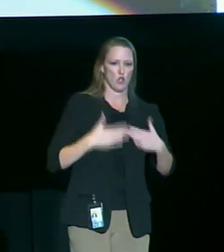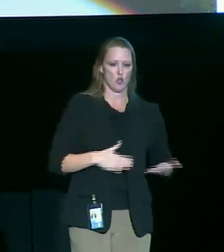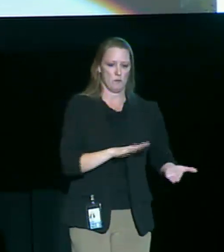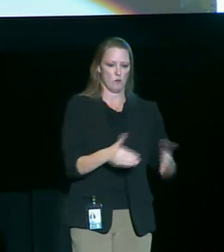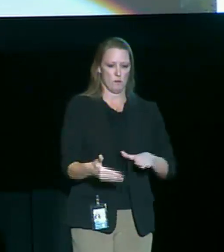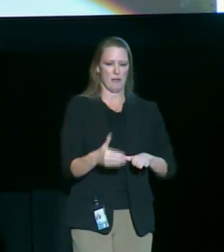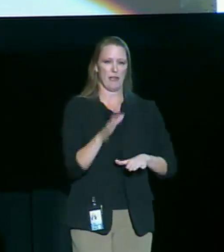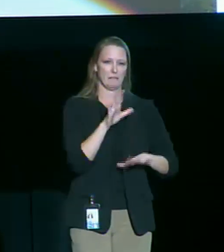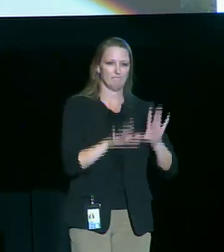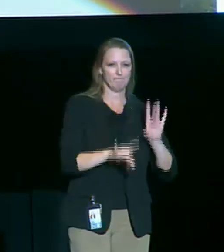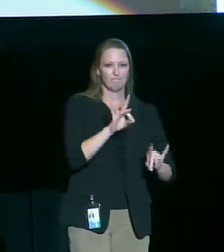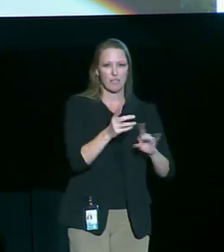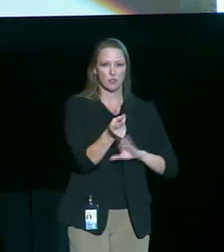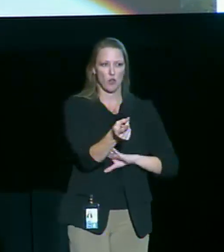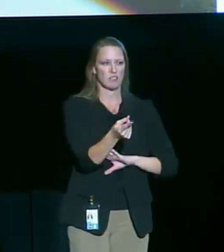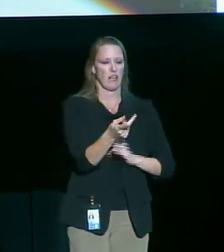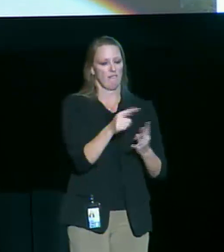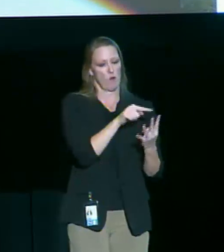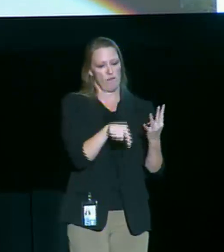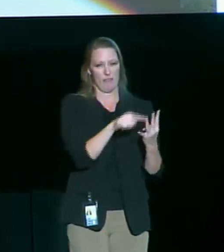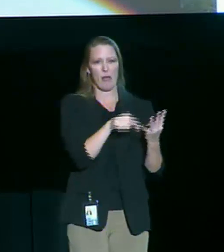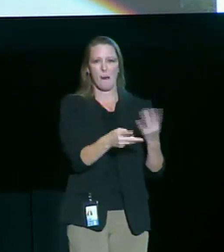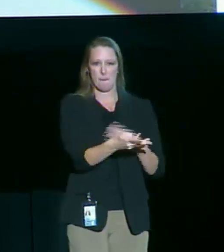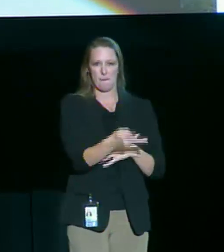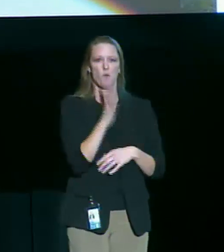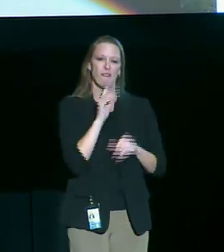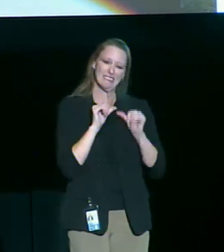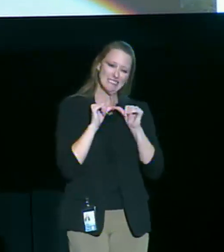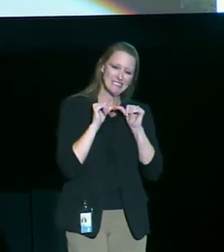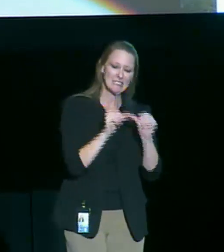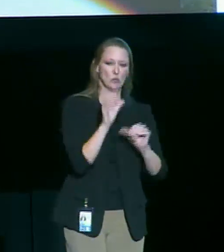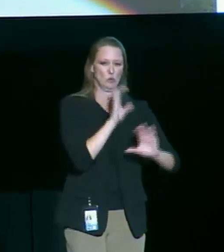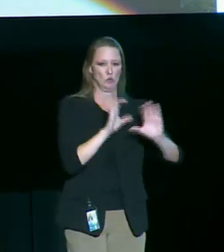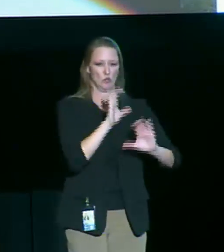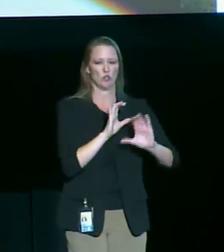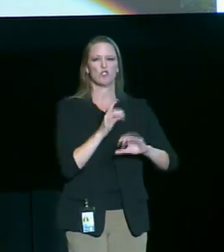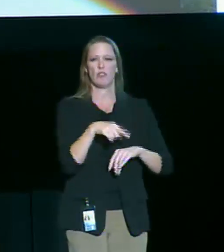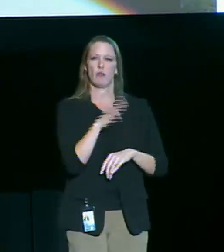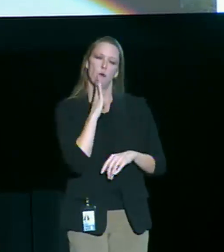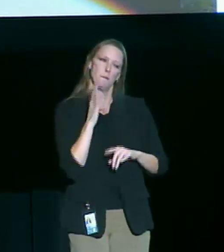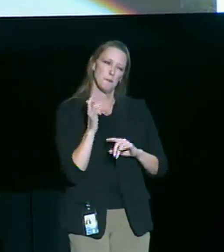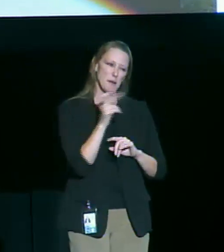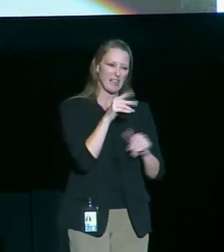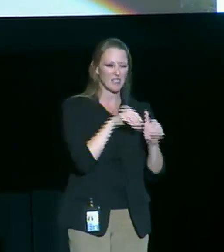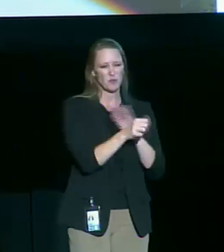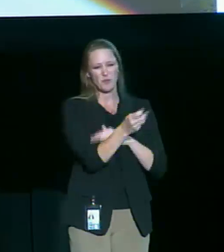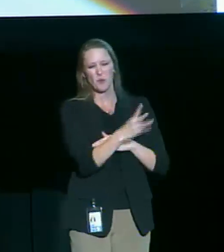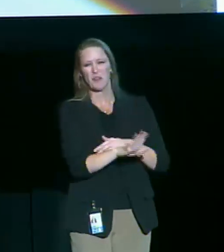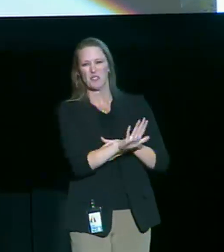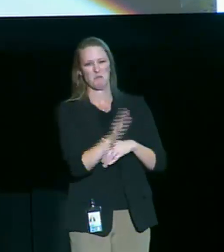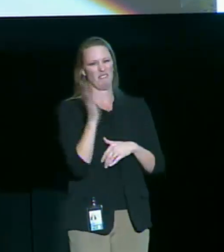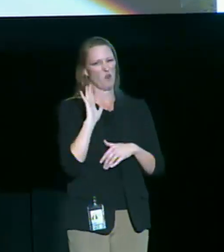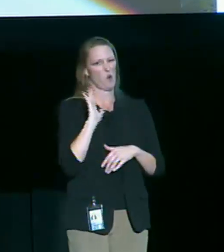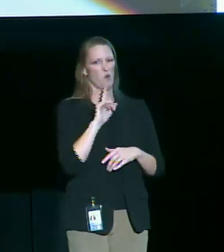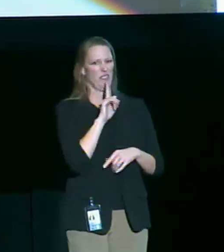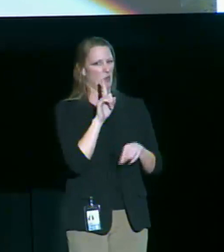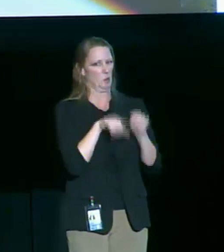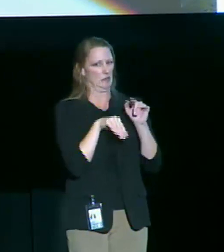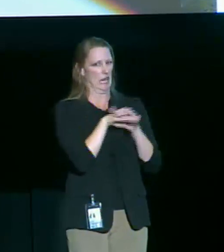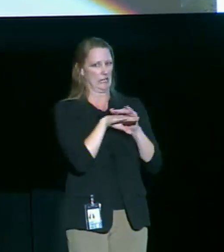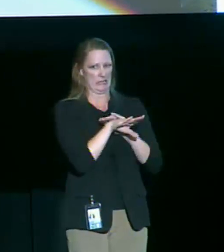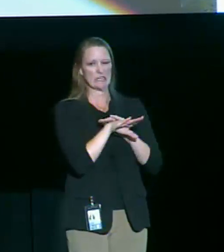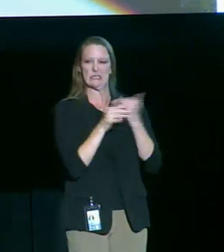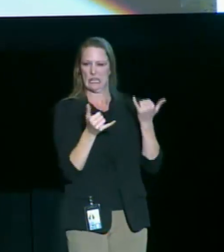dogs, will be continuing search efforts on a spot basis, going back to some areas that we had trouble getting into before, and